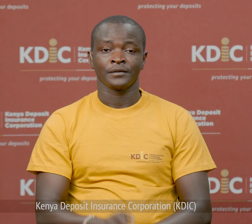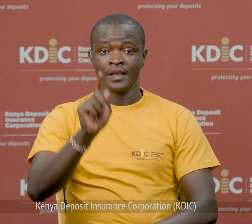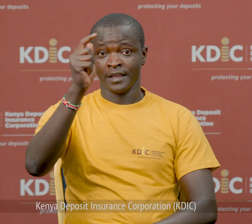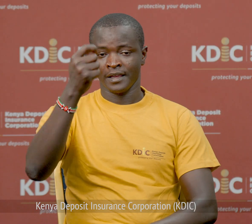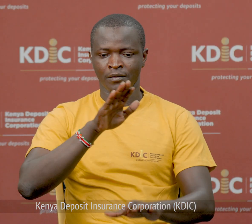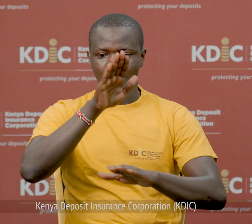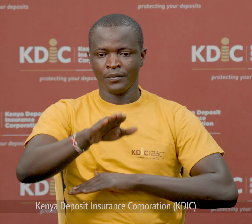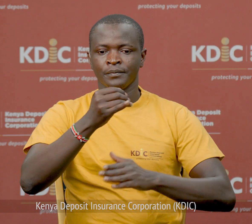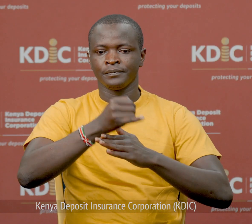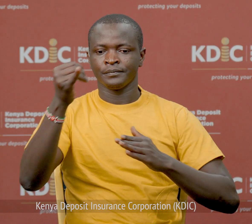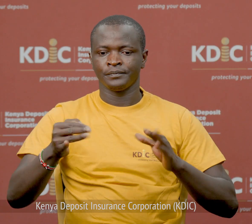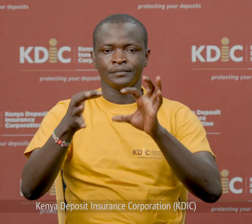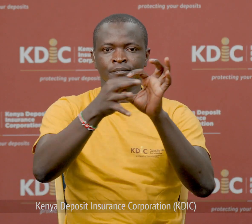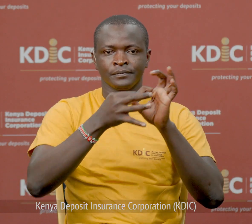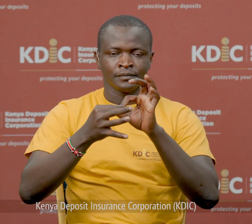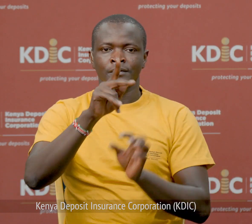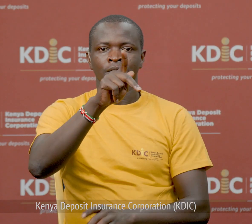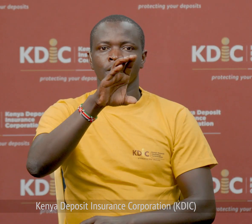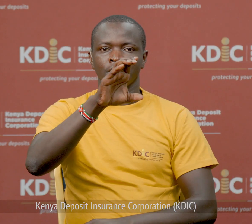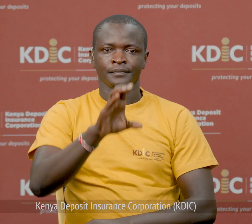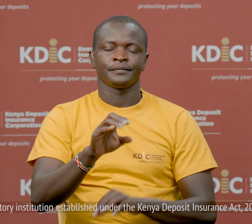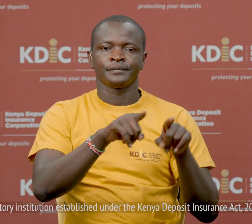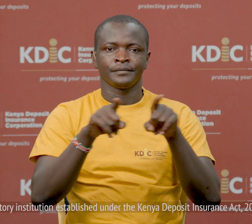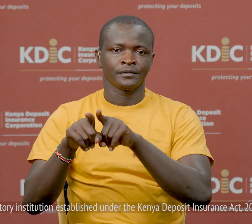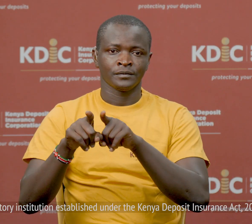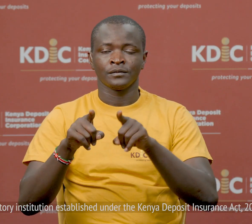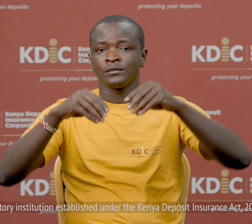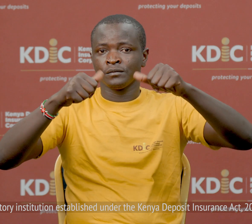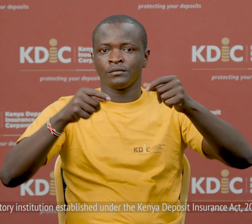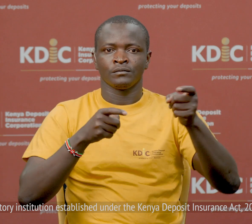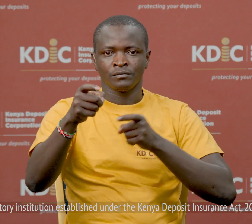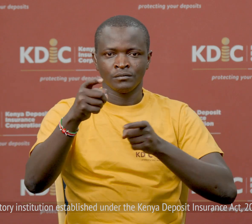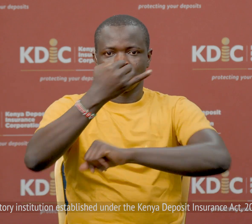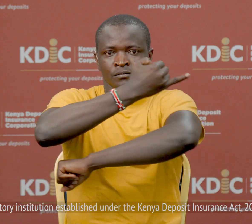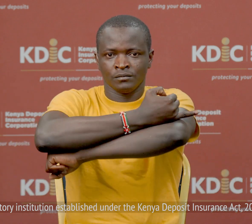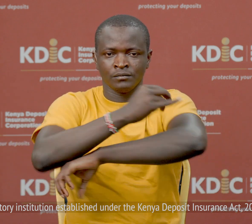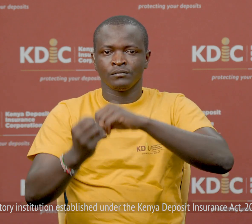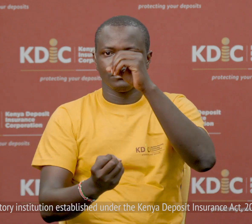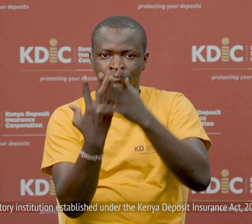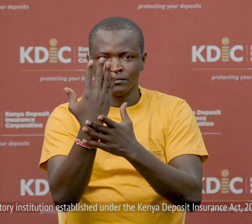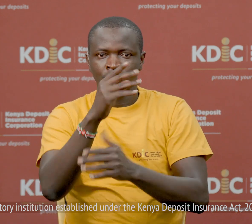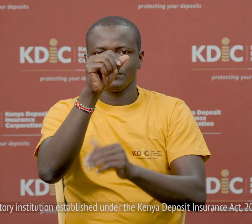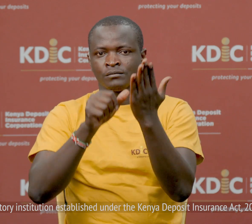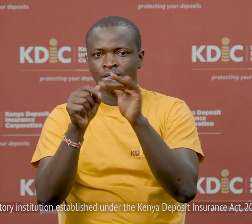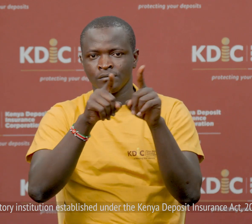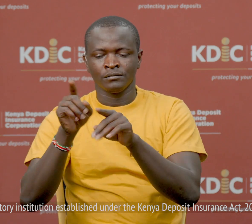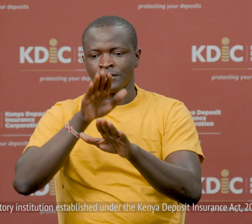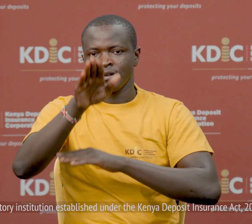Kenya Deposit Insurance Corporation, KDIC, is a statutory institution established under the Kenya Deposit Insurance